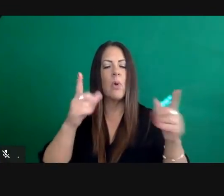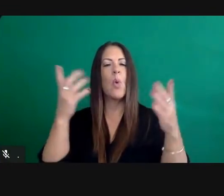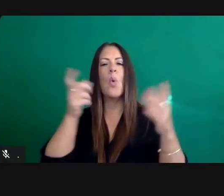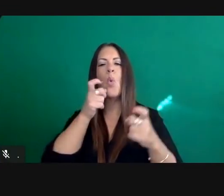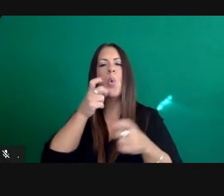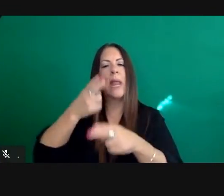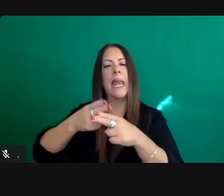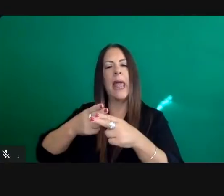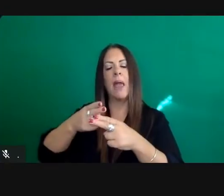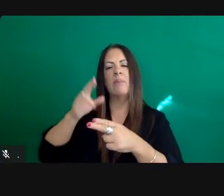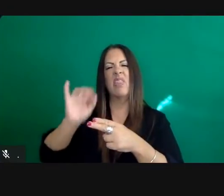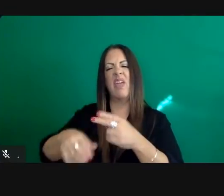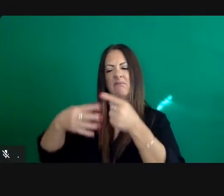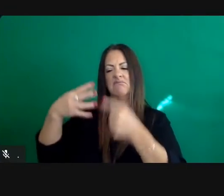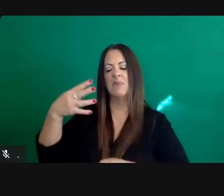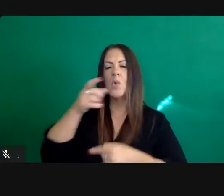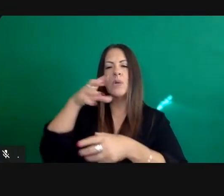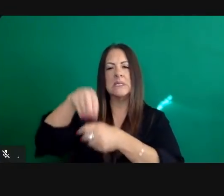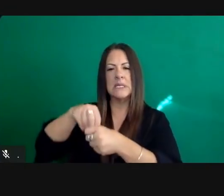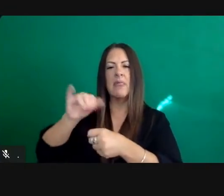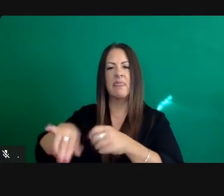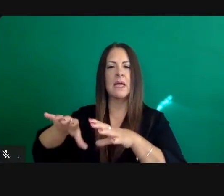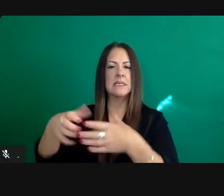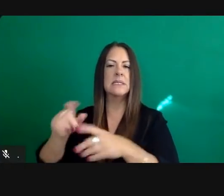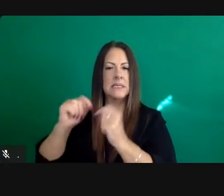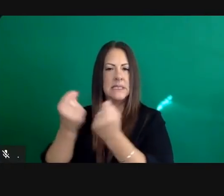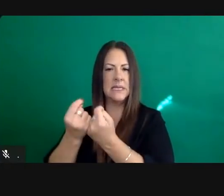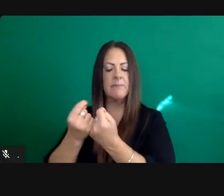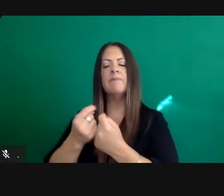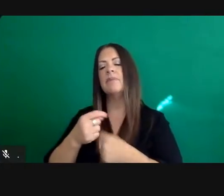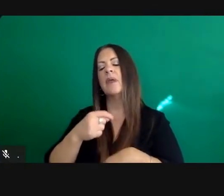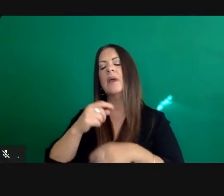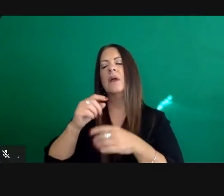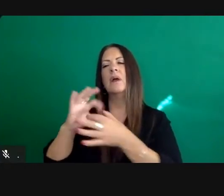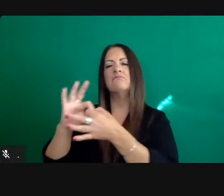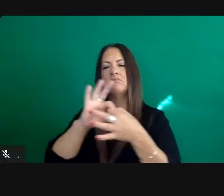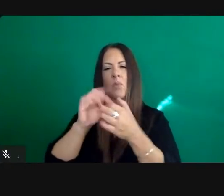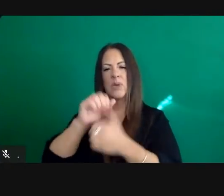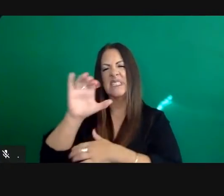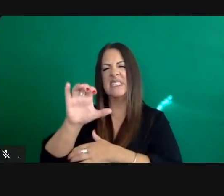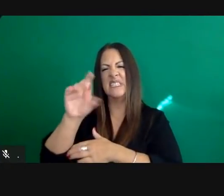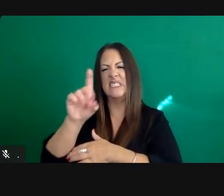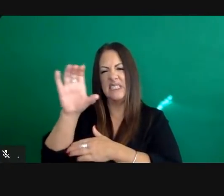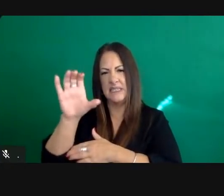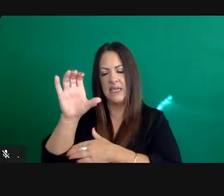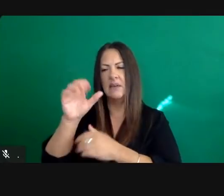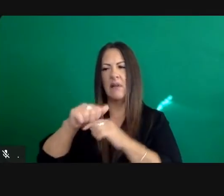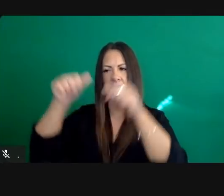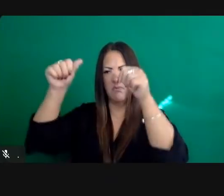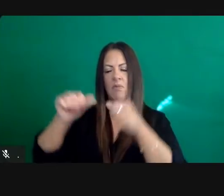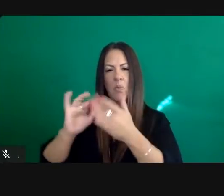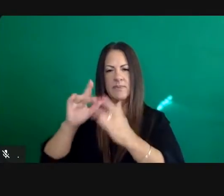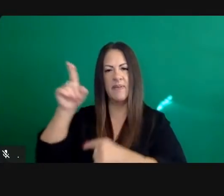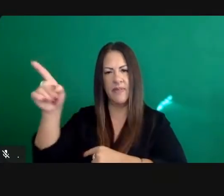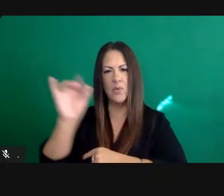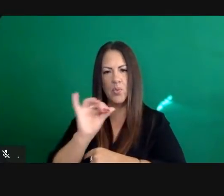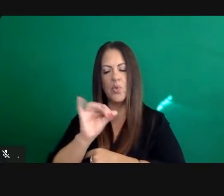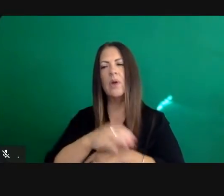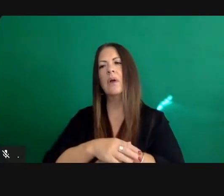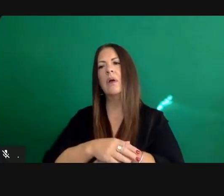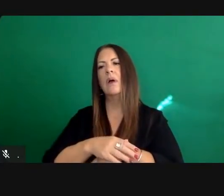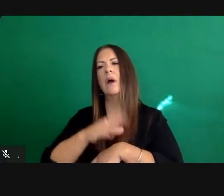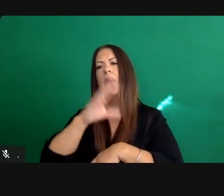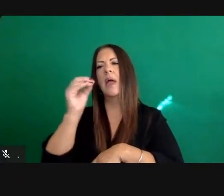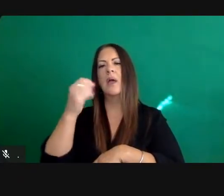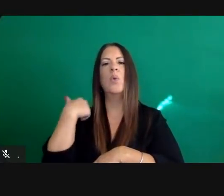be clarified there with our CDPH team on the website. So it's not there yet, but certainly in the works as we all prepare